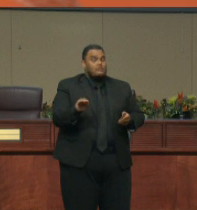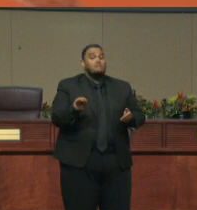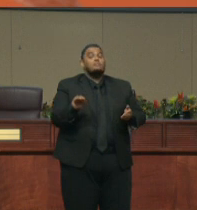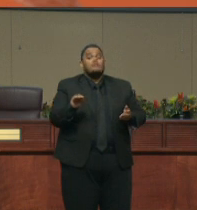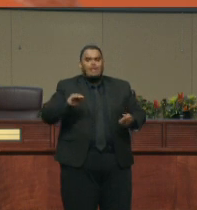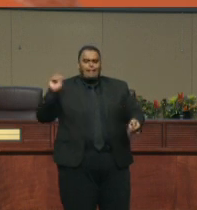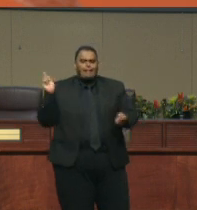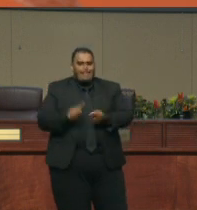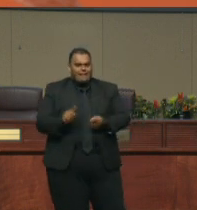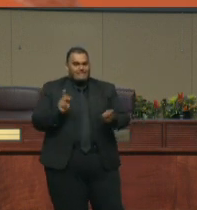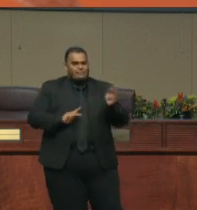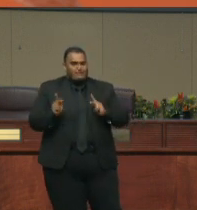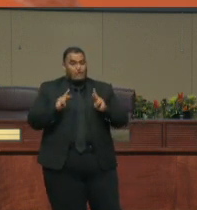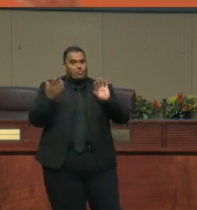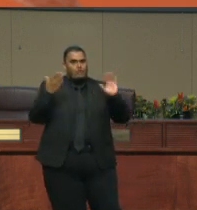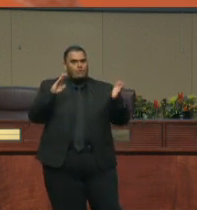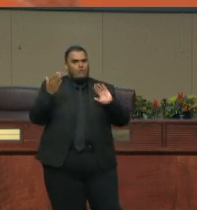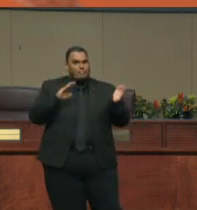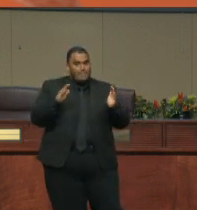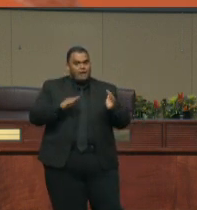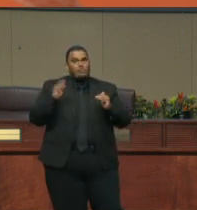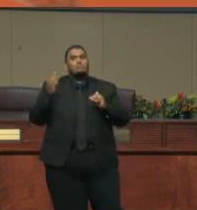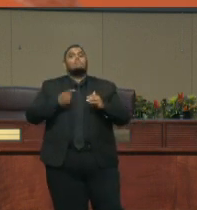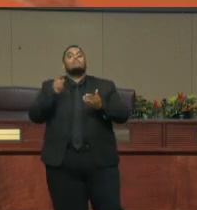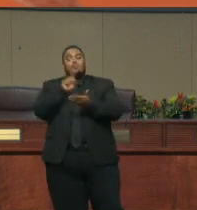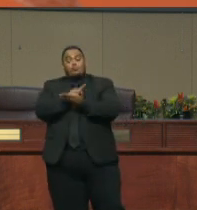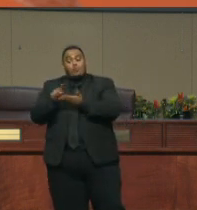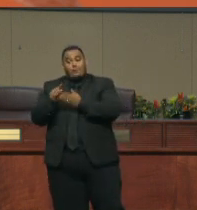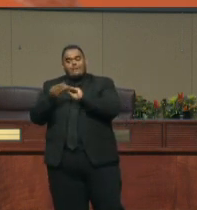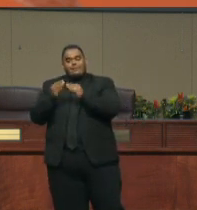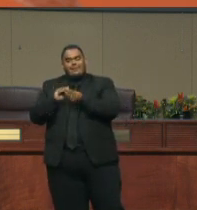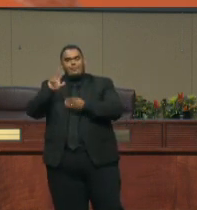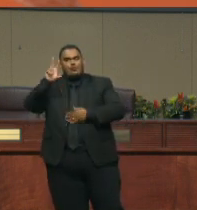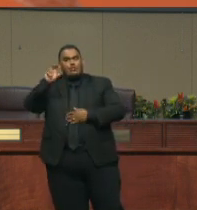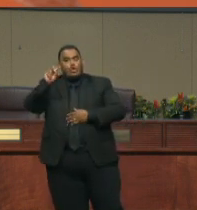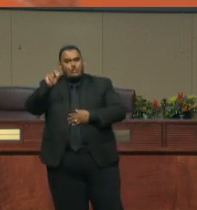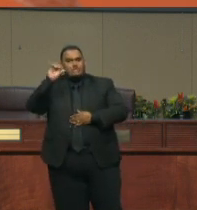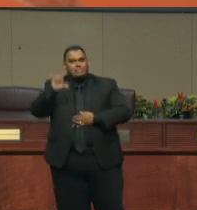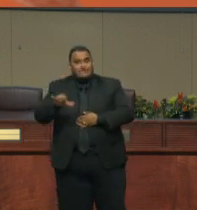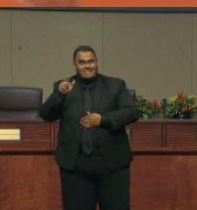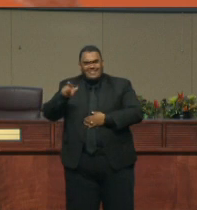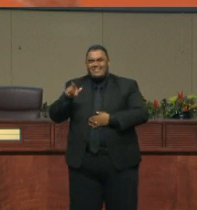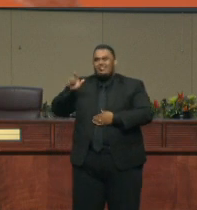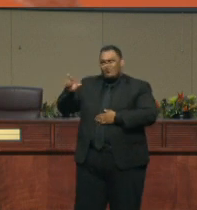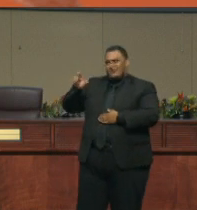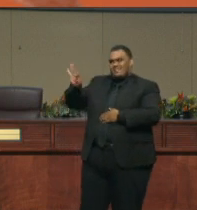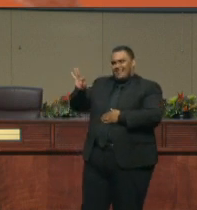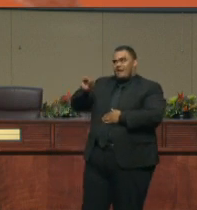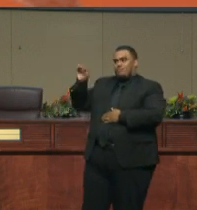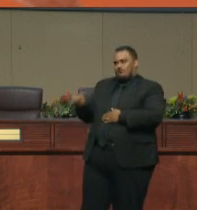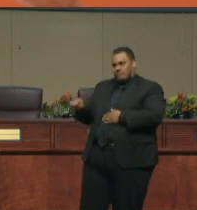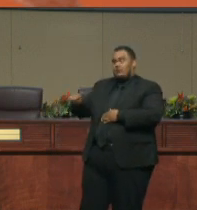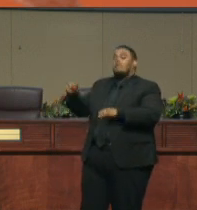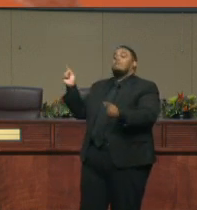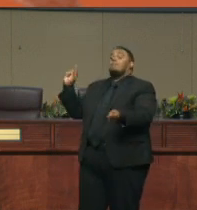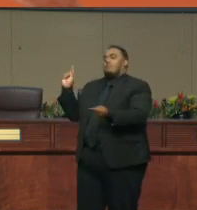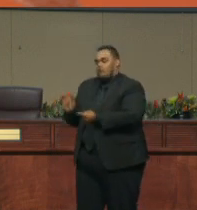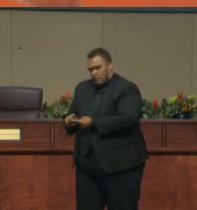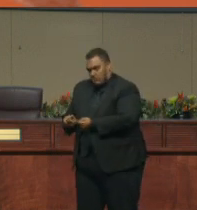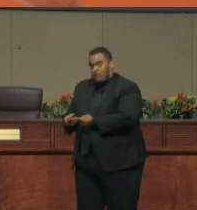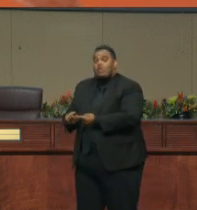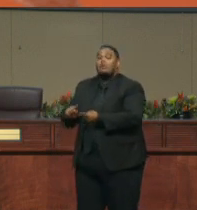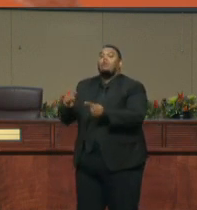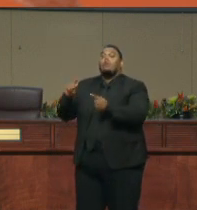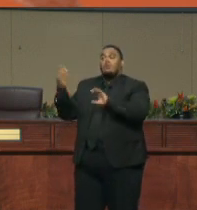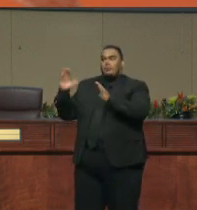prior week, which had a negative growth of 29% with regard to the prior